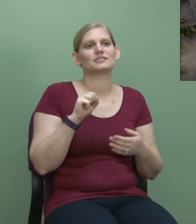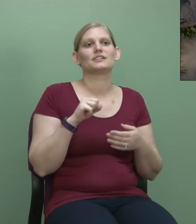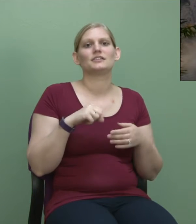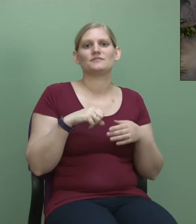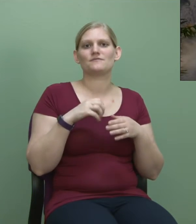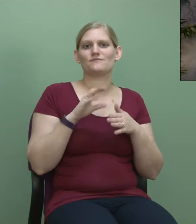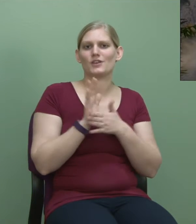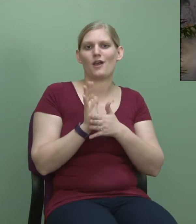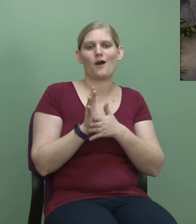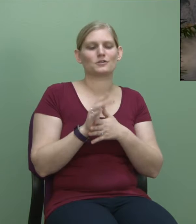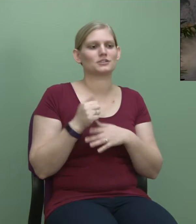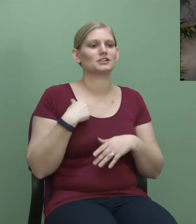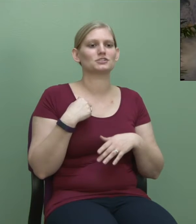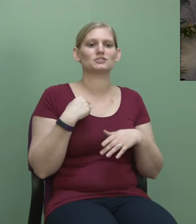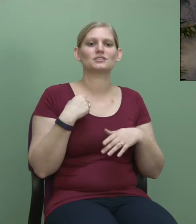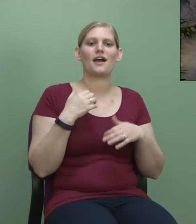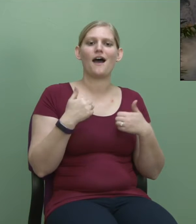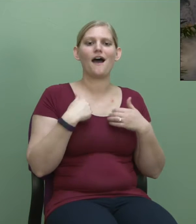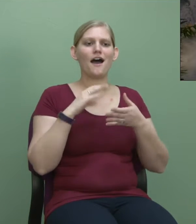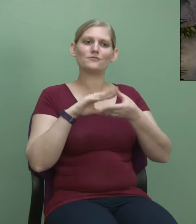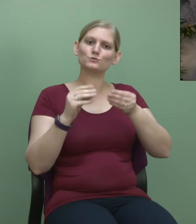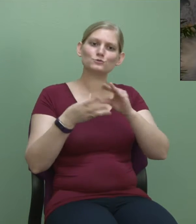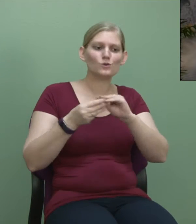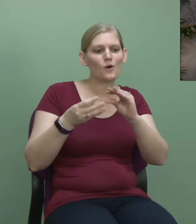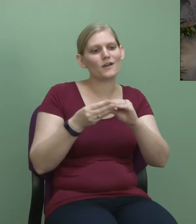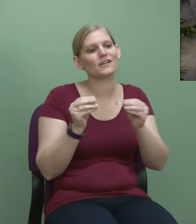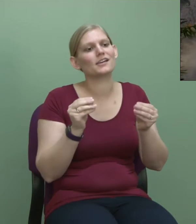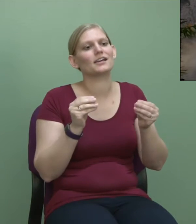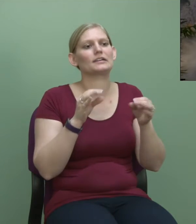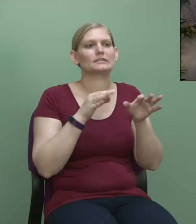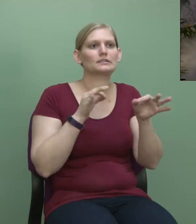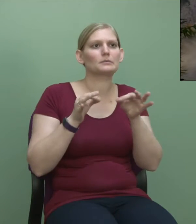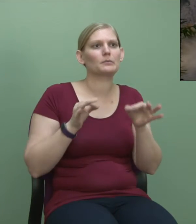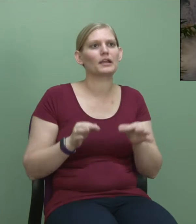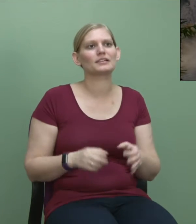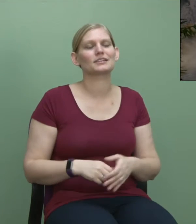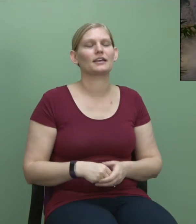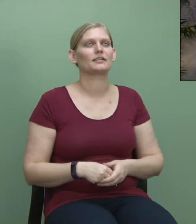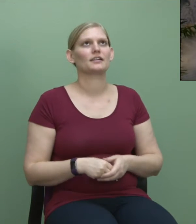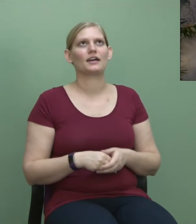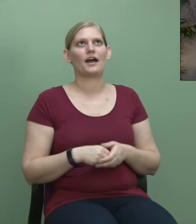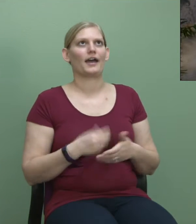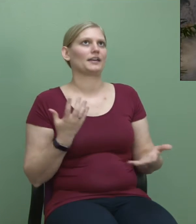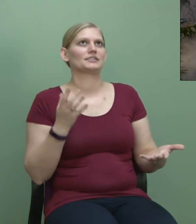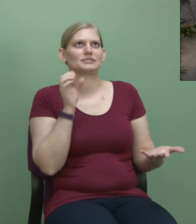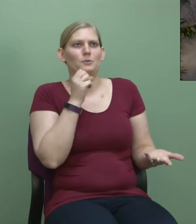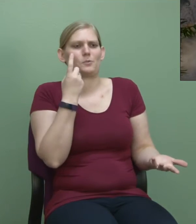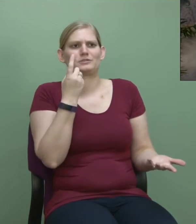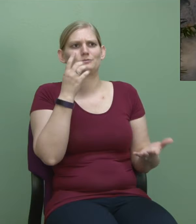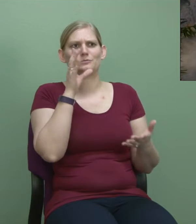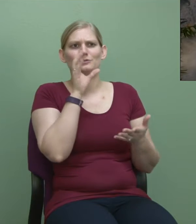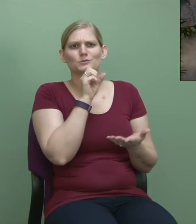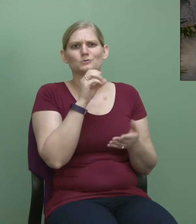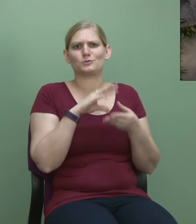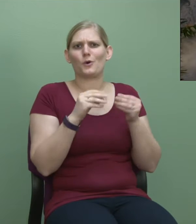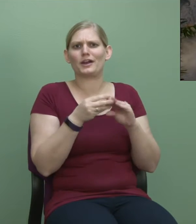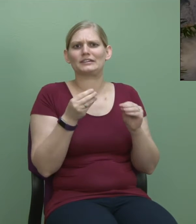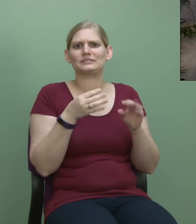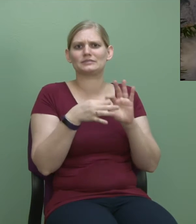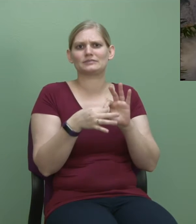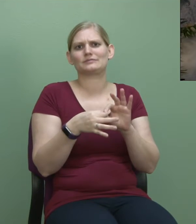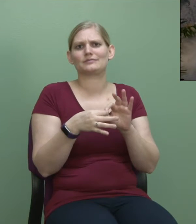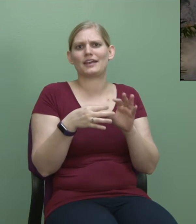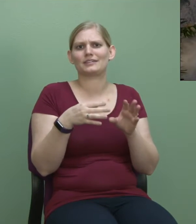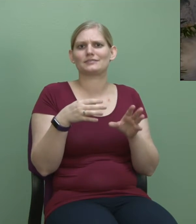goes through a whole story, explains, I guess one of the stories was the Goldilocks and the Three Bears, and then it goes